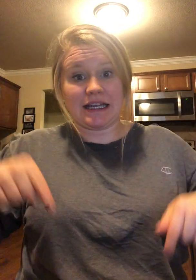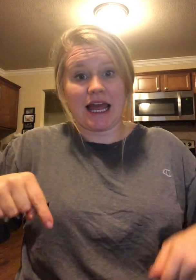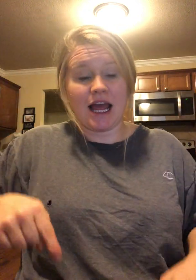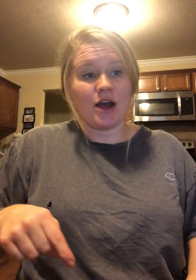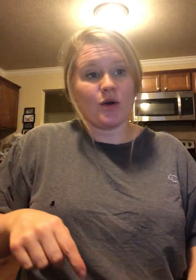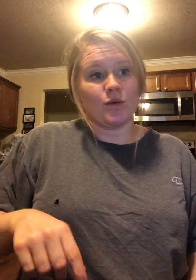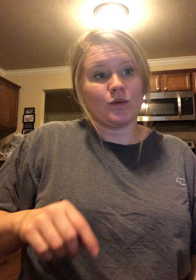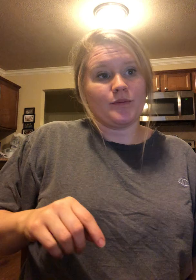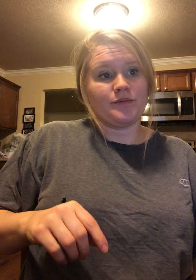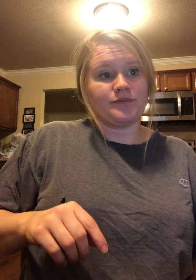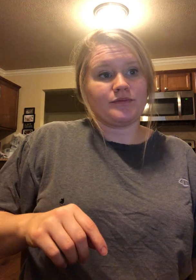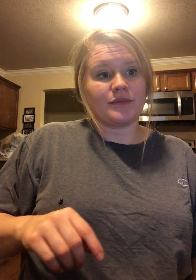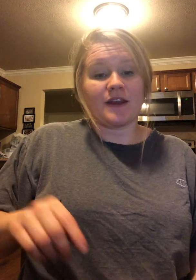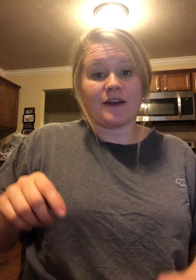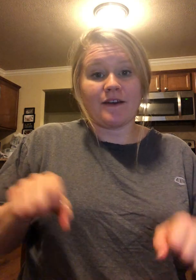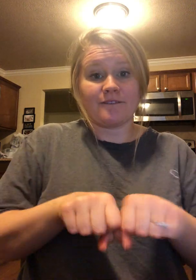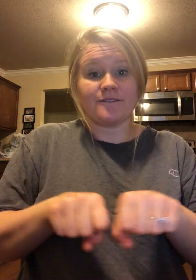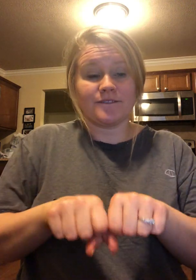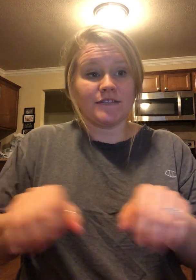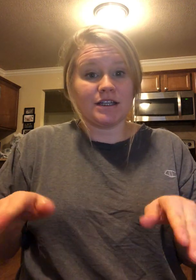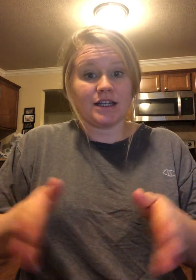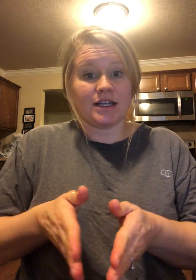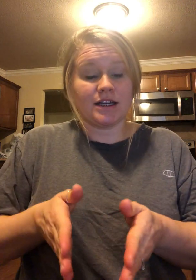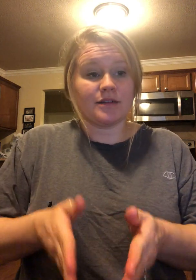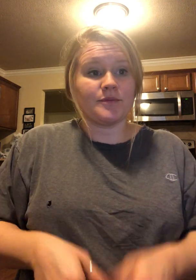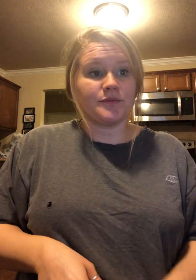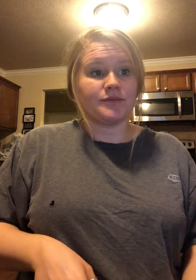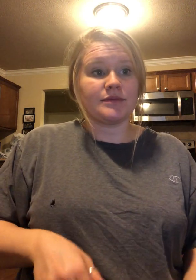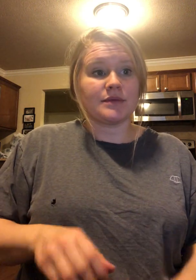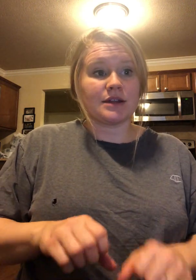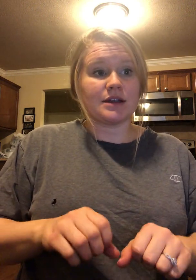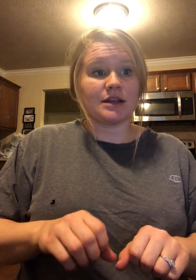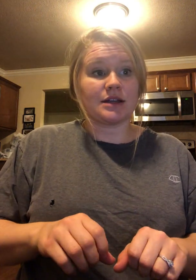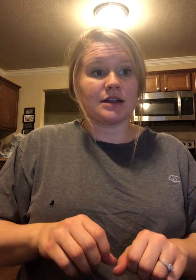Okay, deep breath in. Out. Roll up.